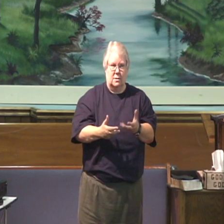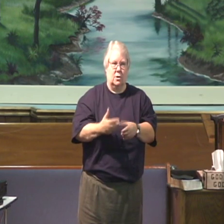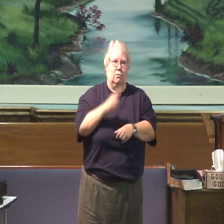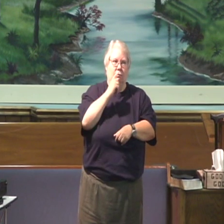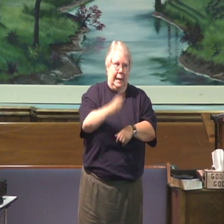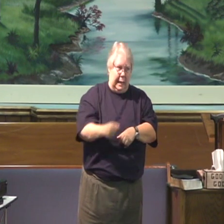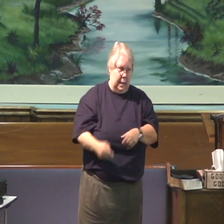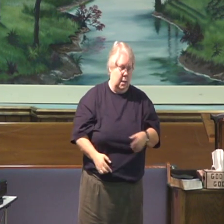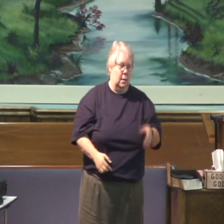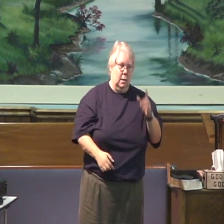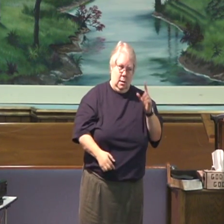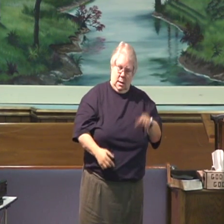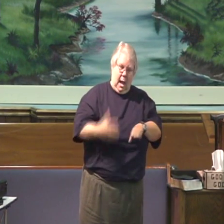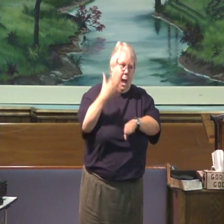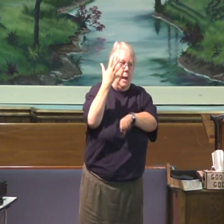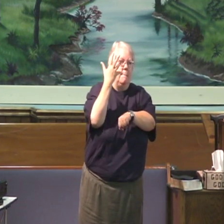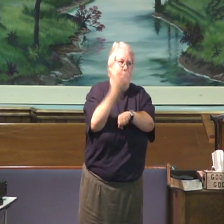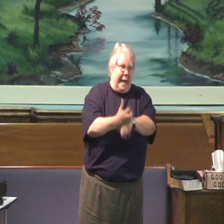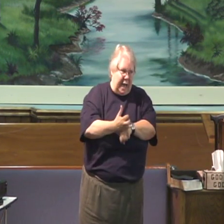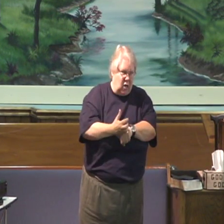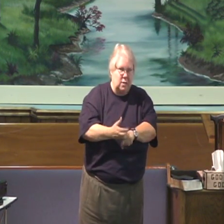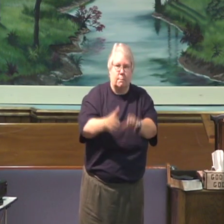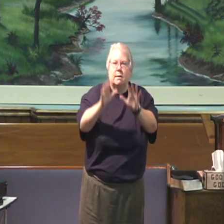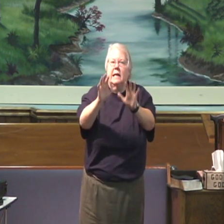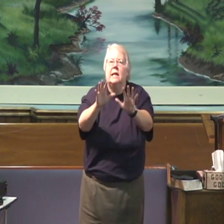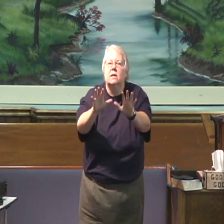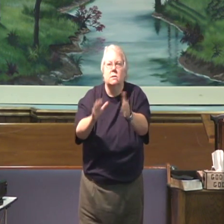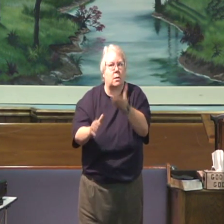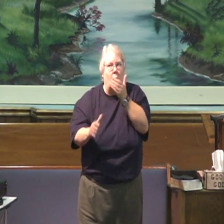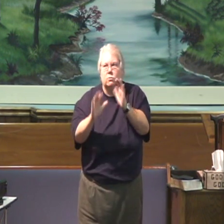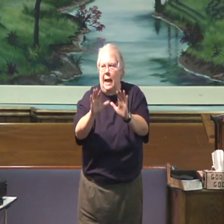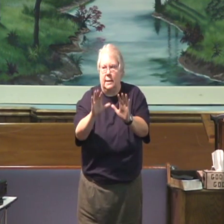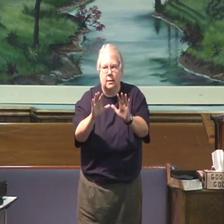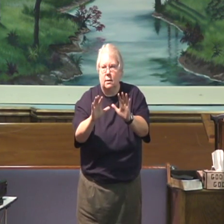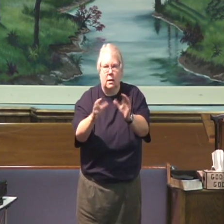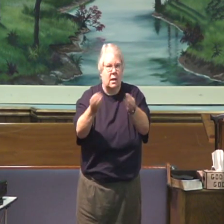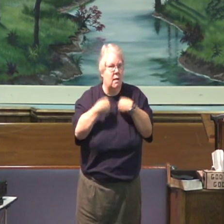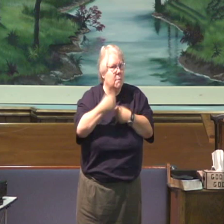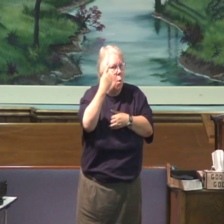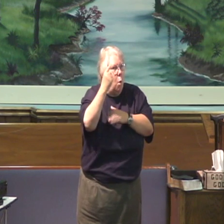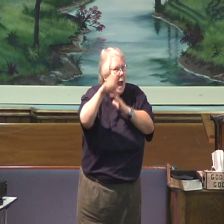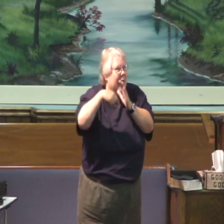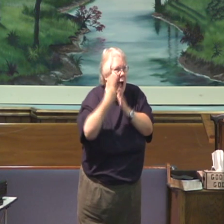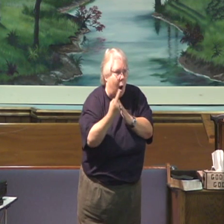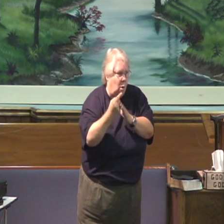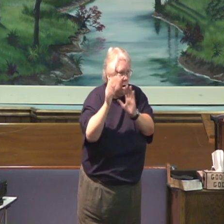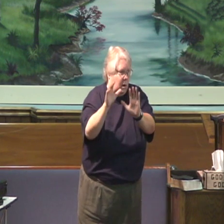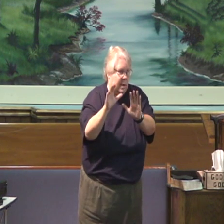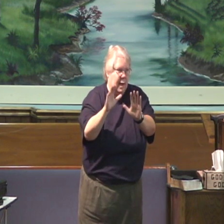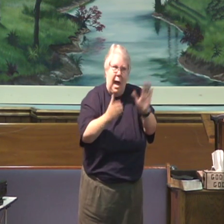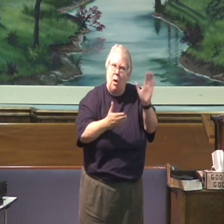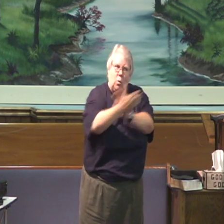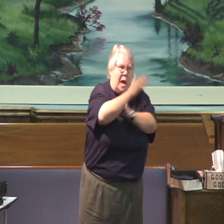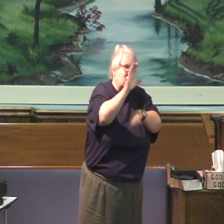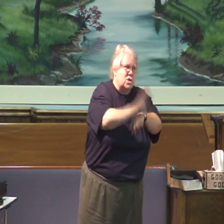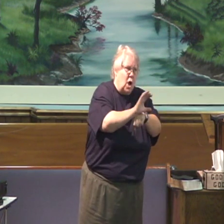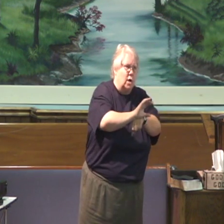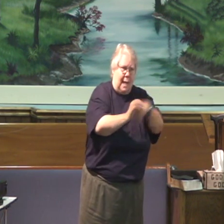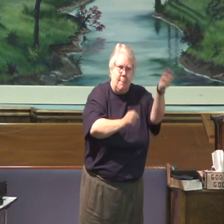So really, I had begged her to please don't take it. Give me 1 hour. I don't want to show you. I'll be